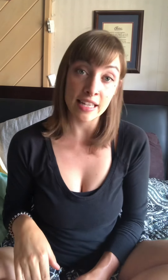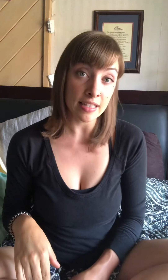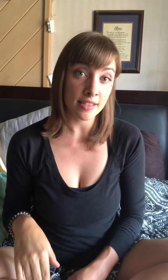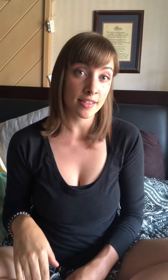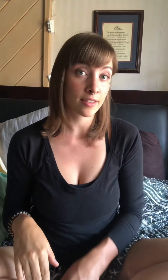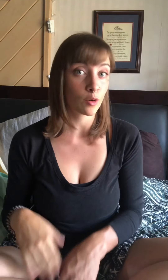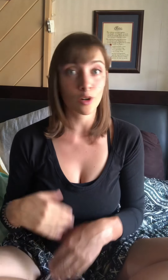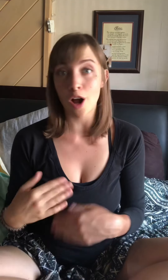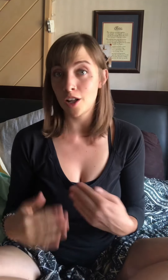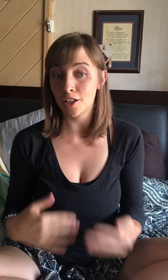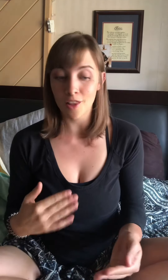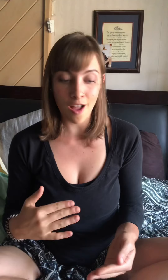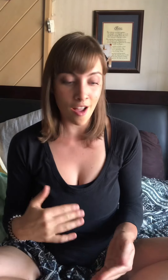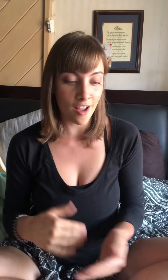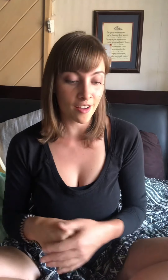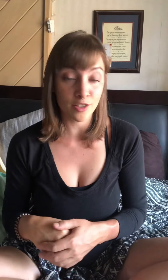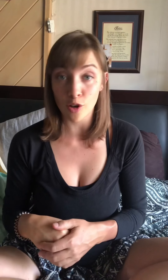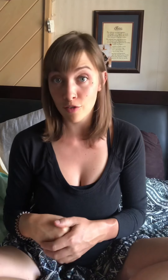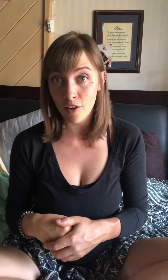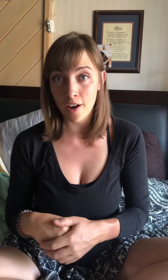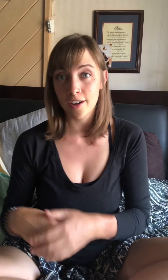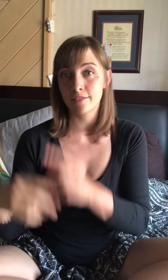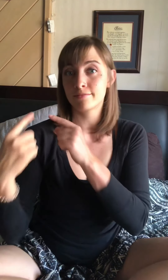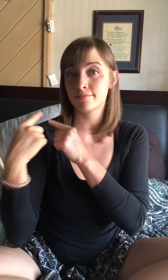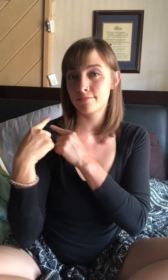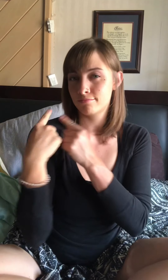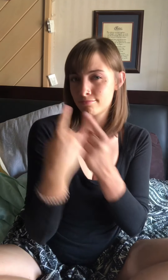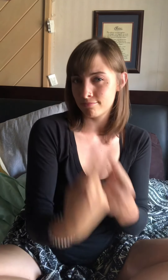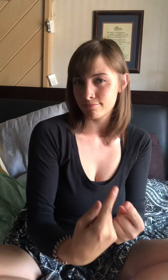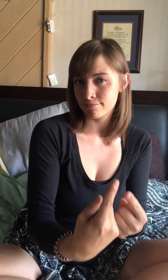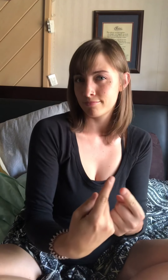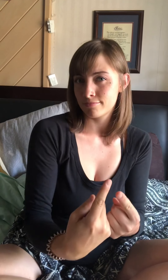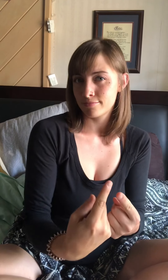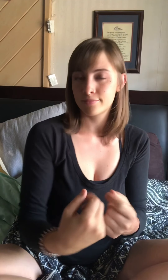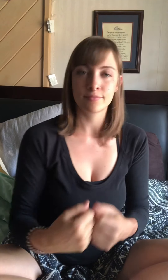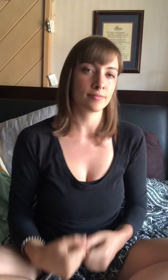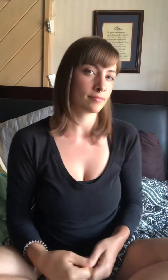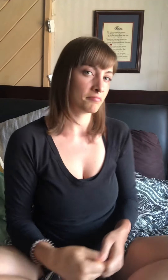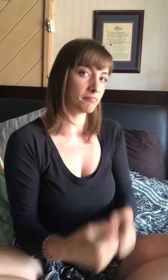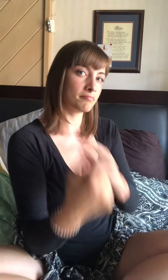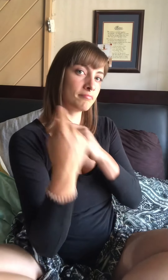Since, or all along, so far.